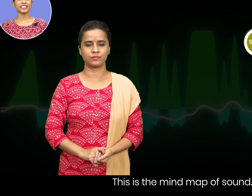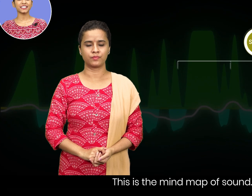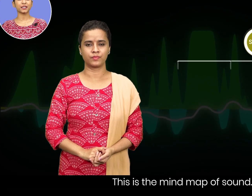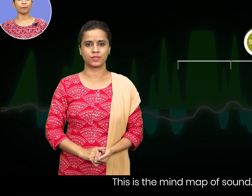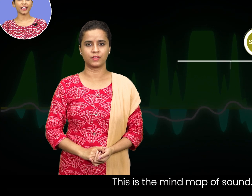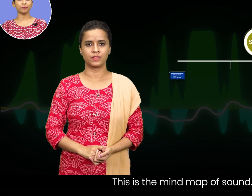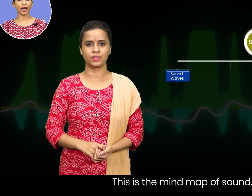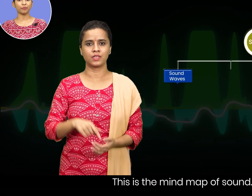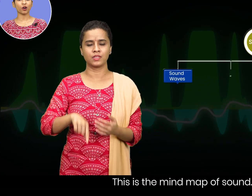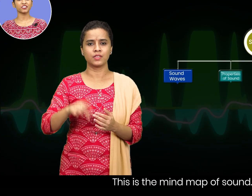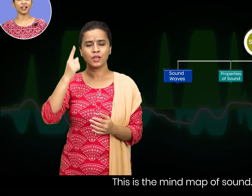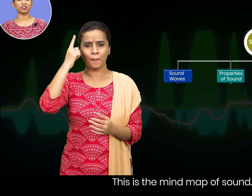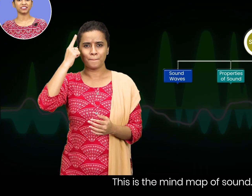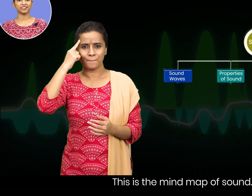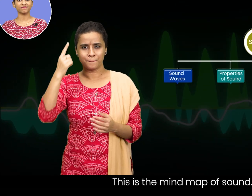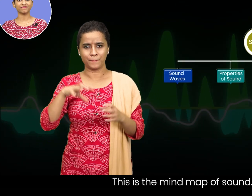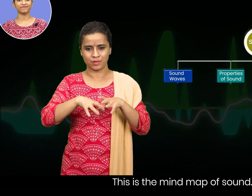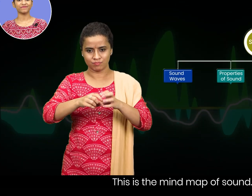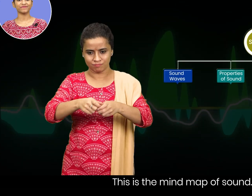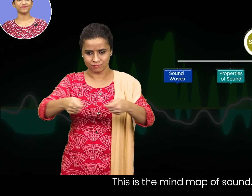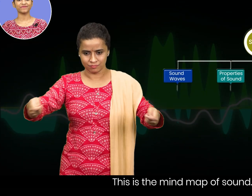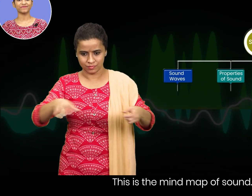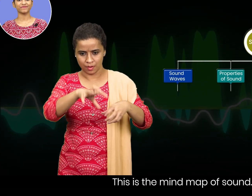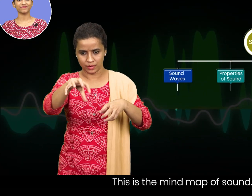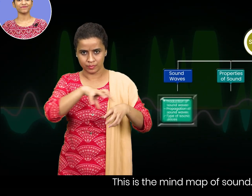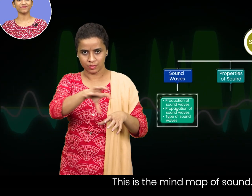This is the mind map of sound.